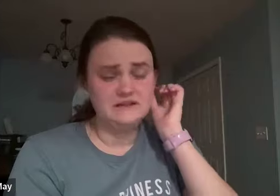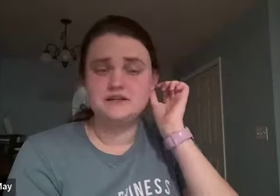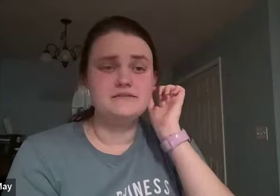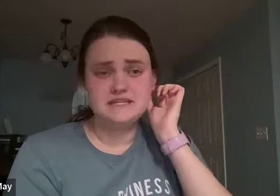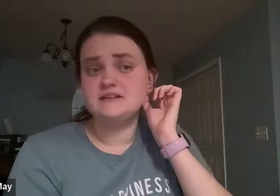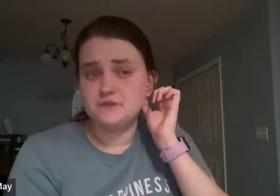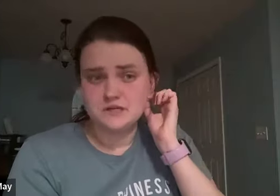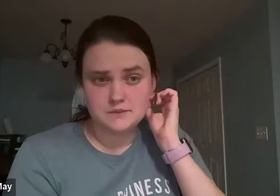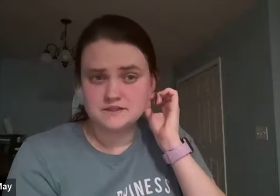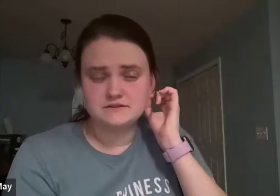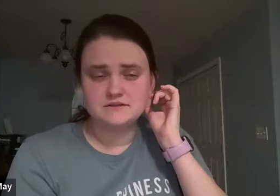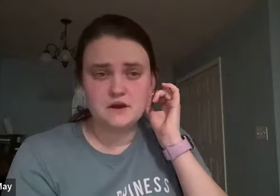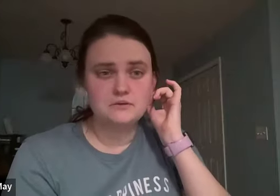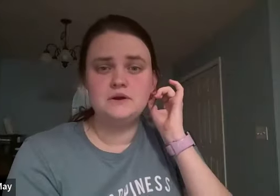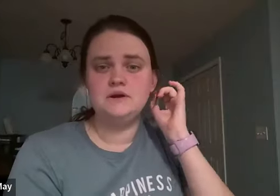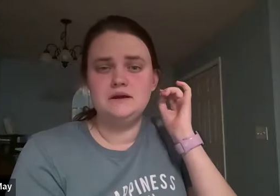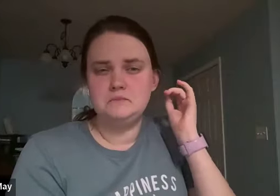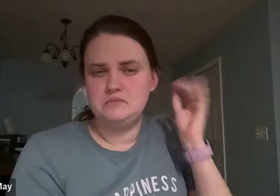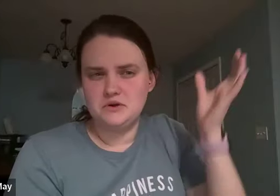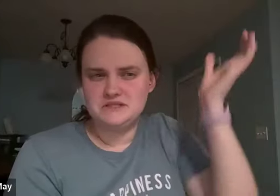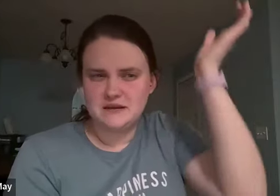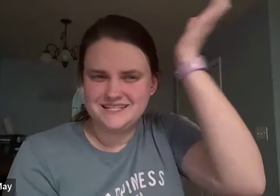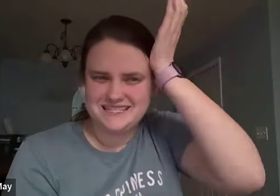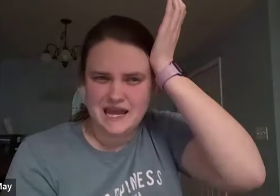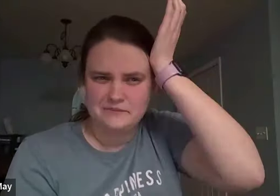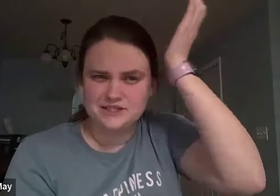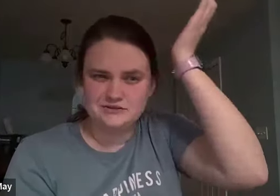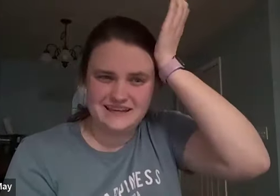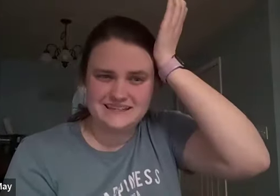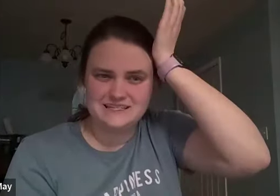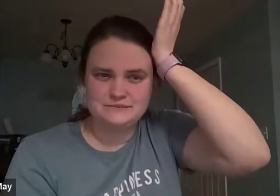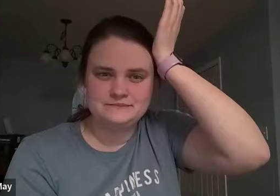don't. I've seen it a few times. So, but most of the time I just see cabbage or lettuce.